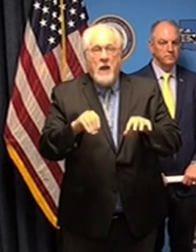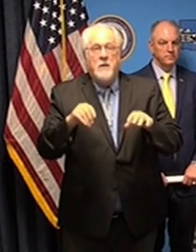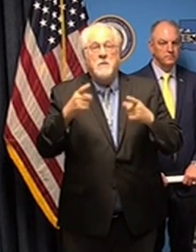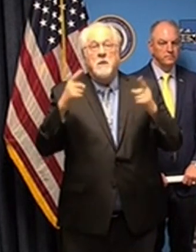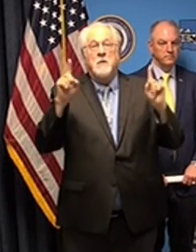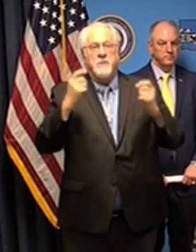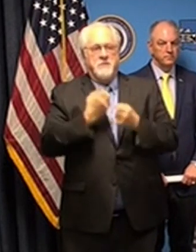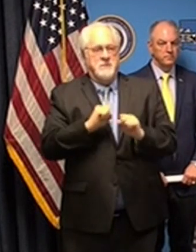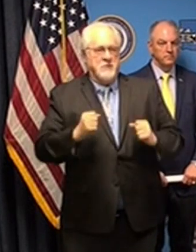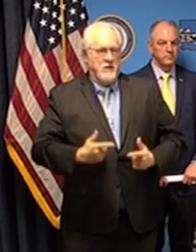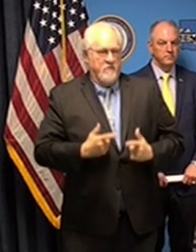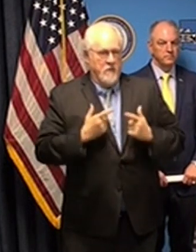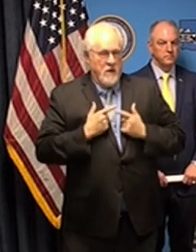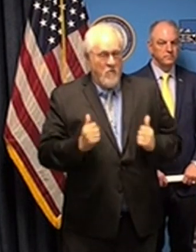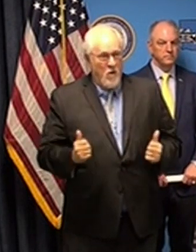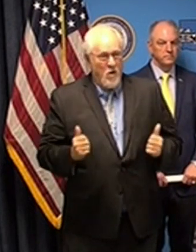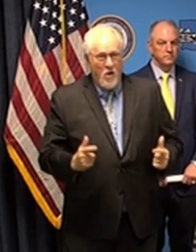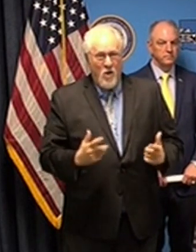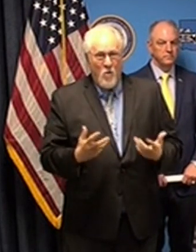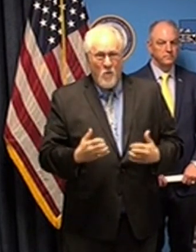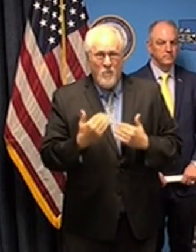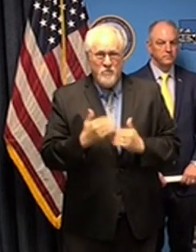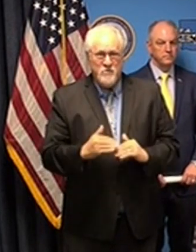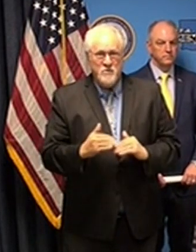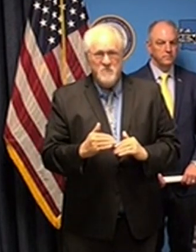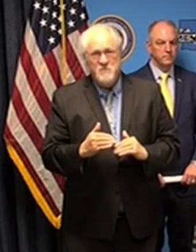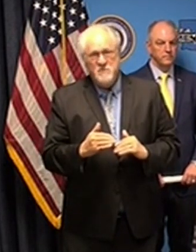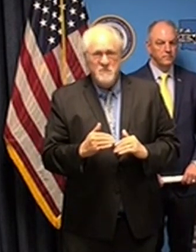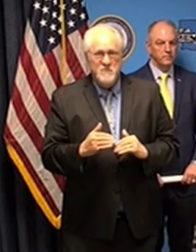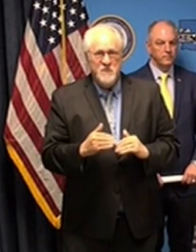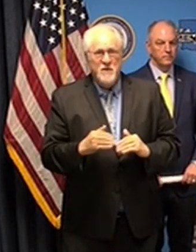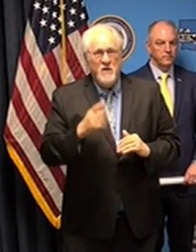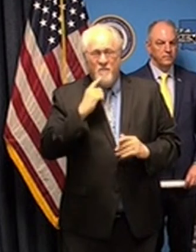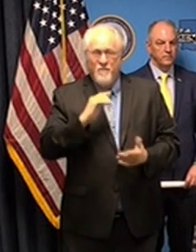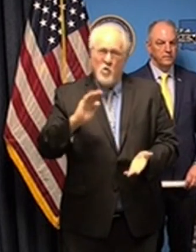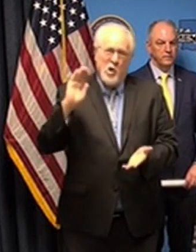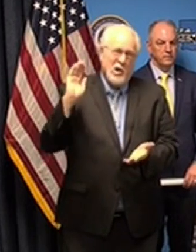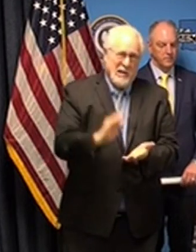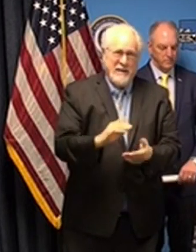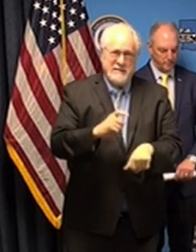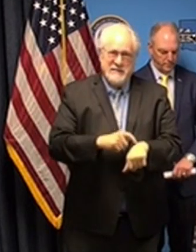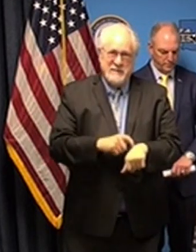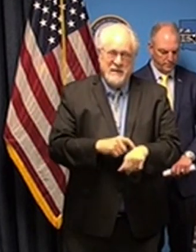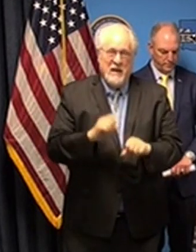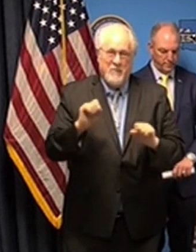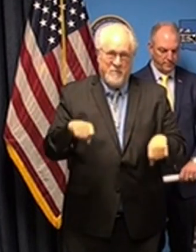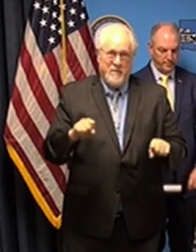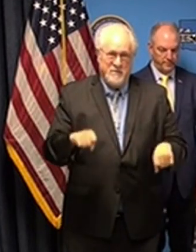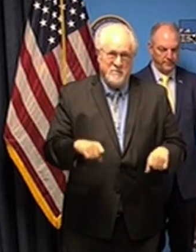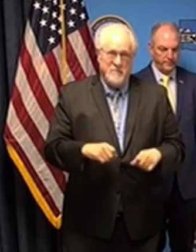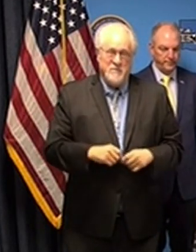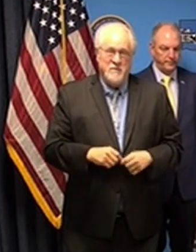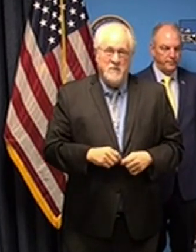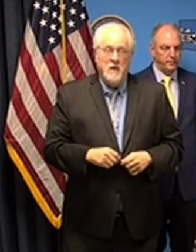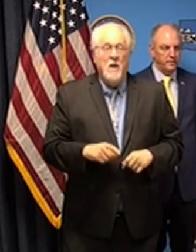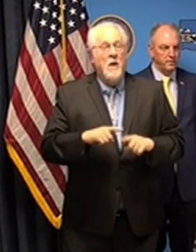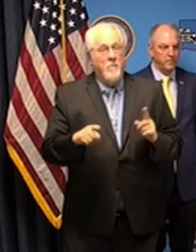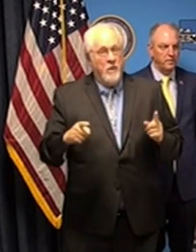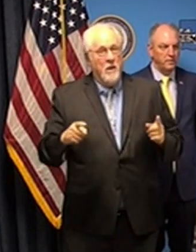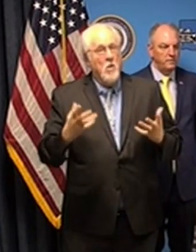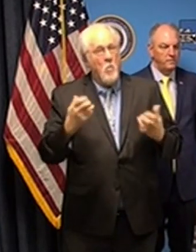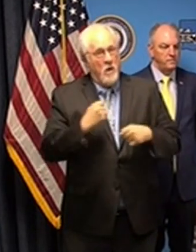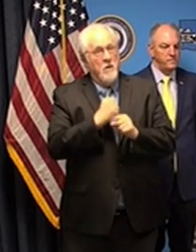save lives. All of us want these restrictions to be in place for the least amount of time necessary.